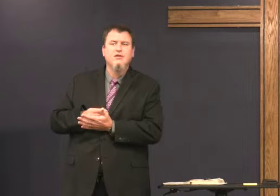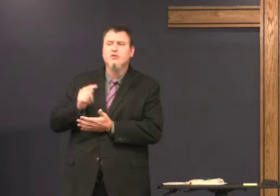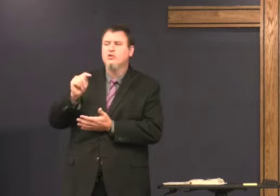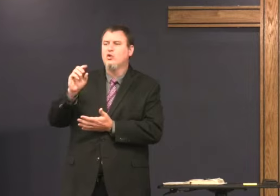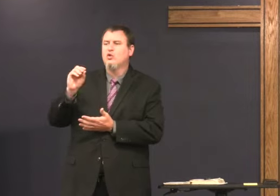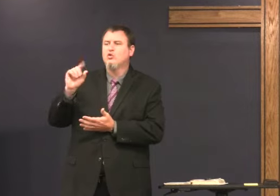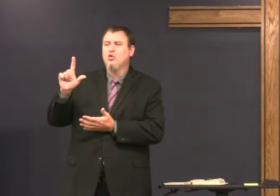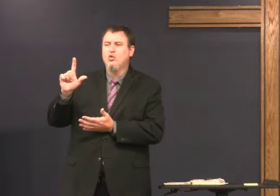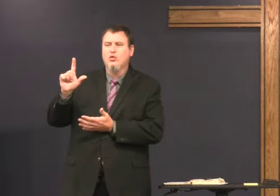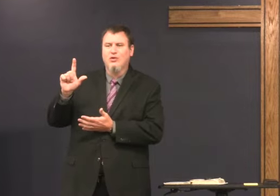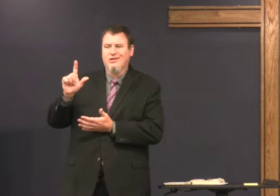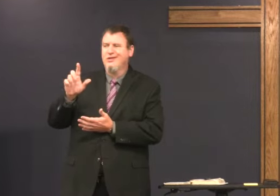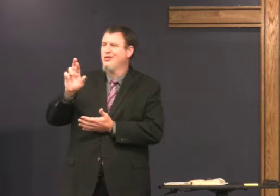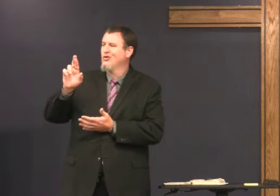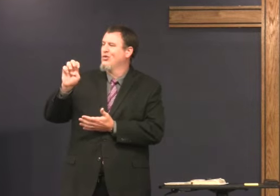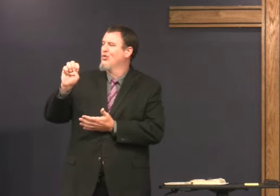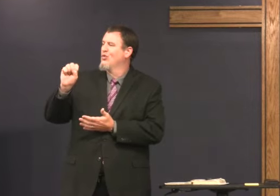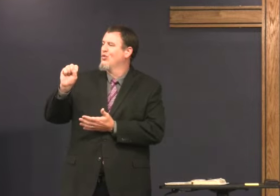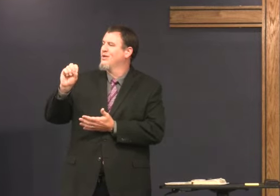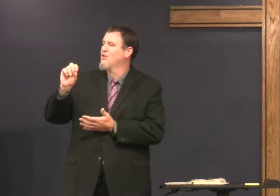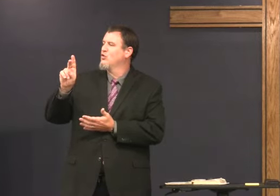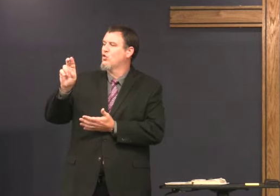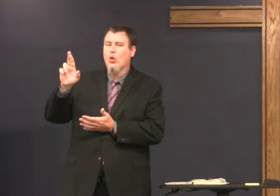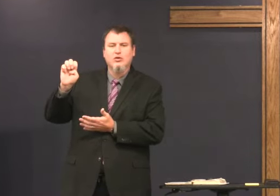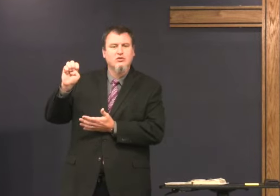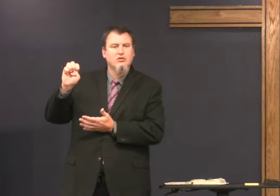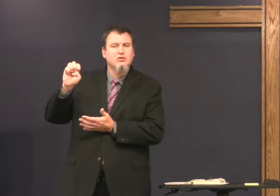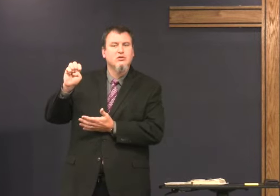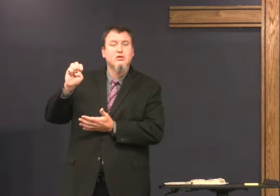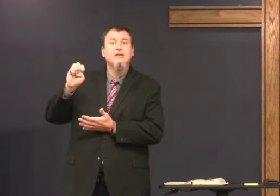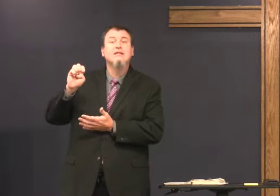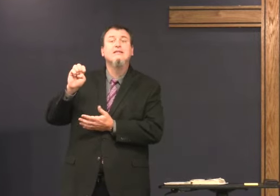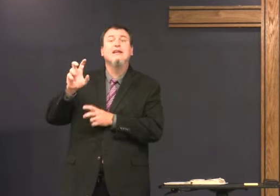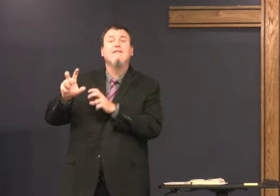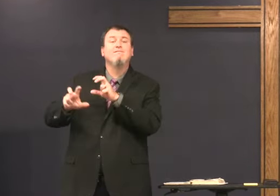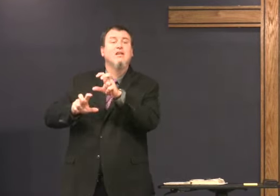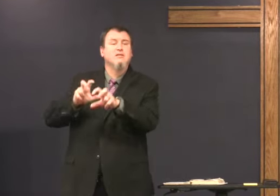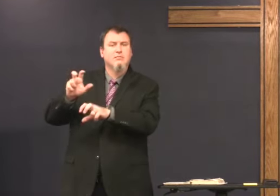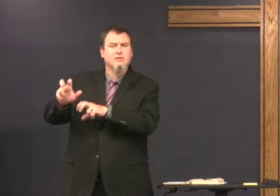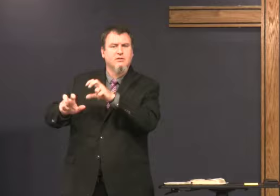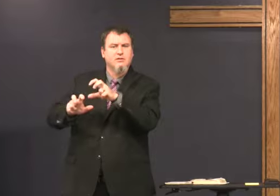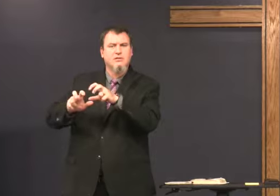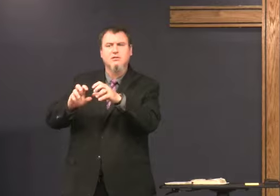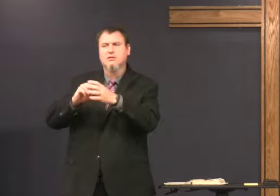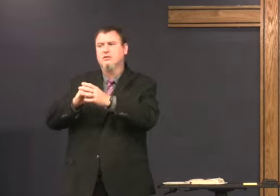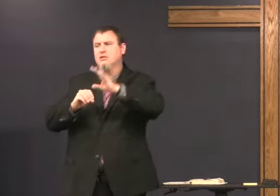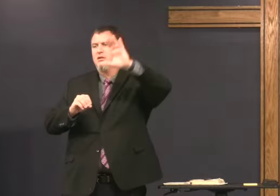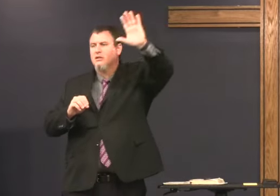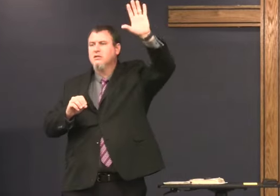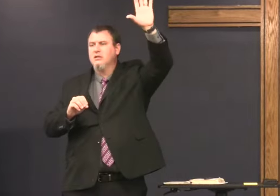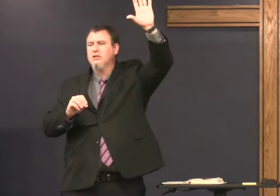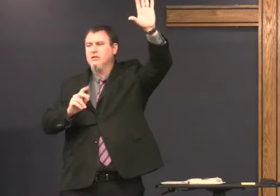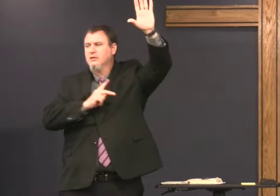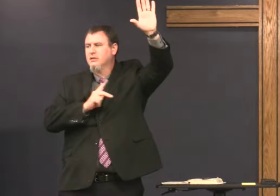Not my money. It's a tool and it's a resource that we are willing to